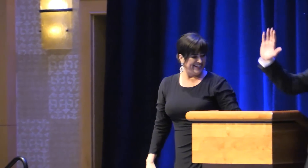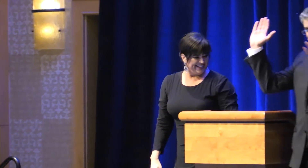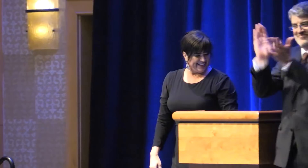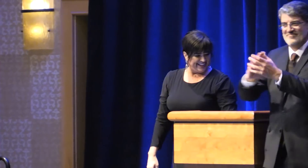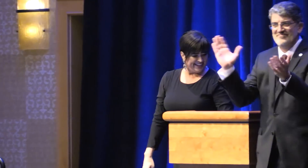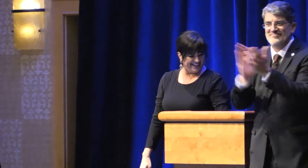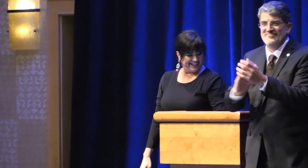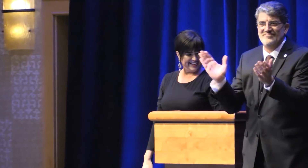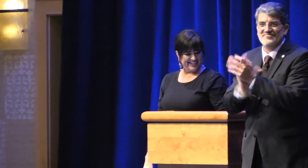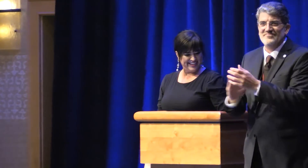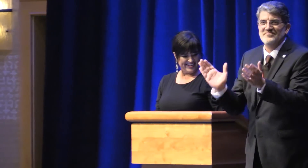evening.